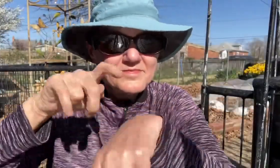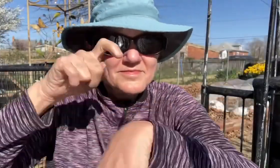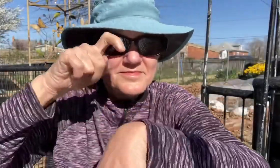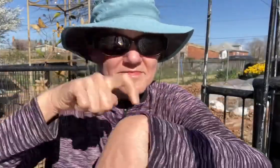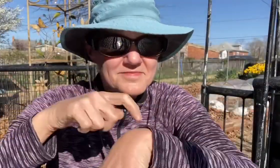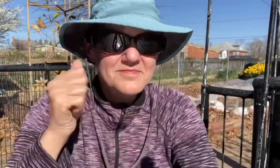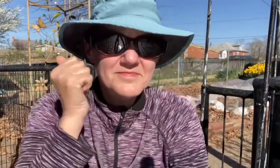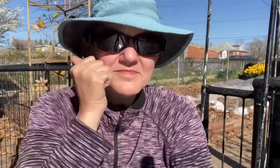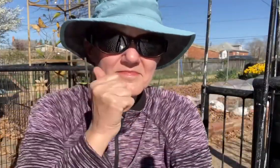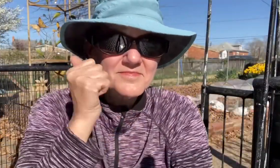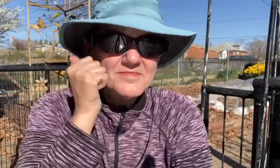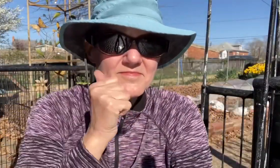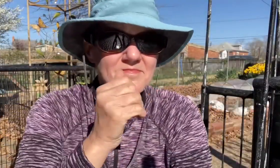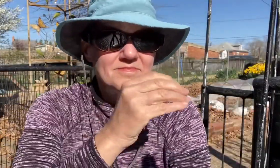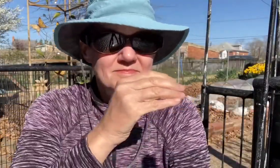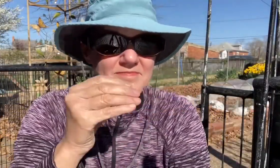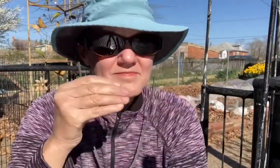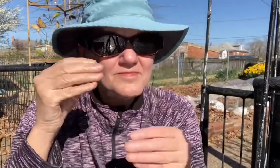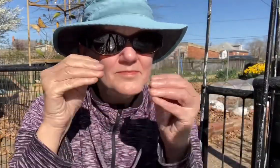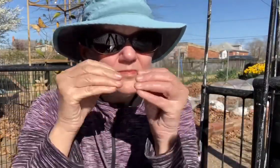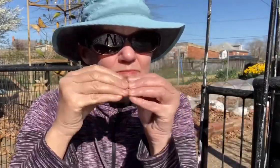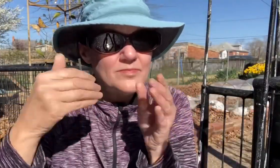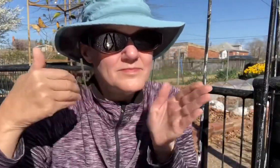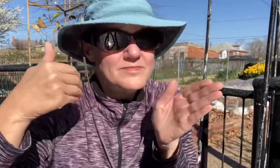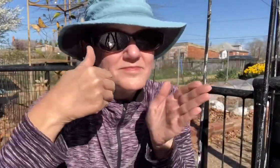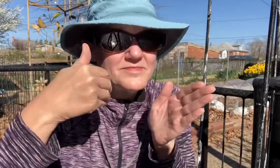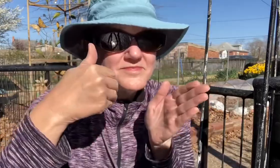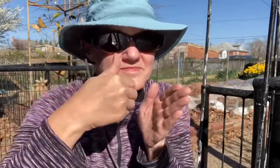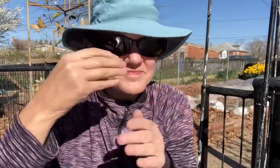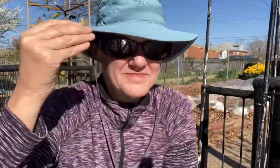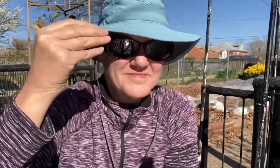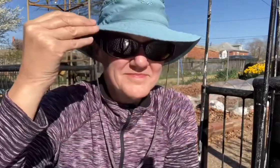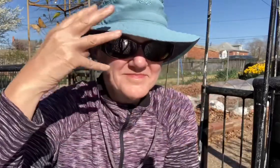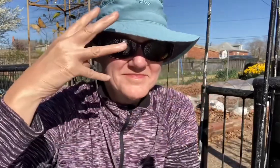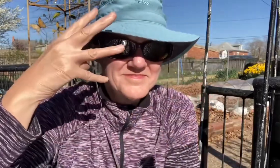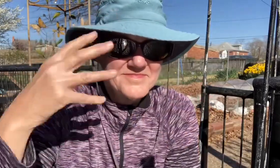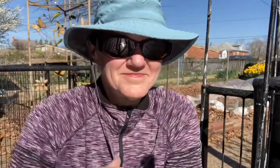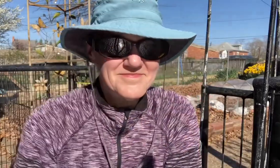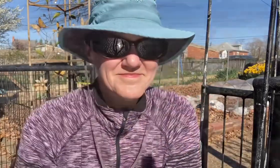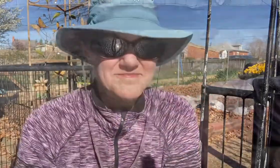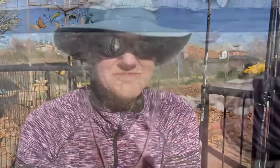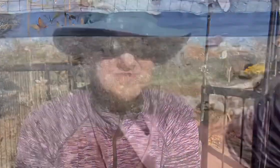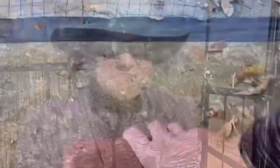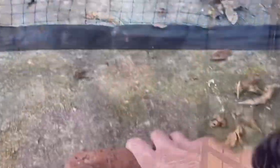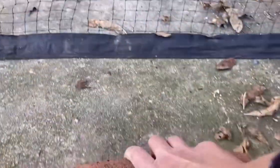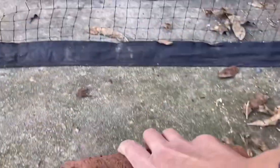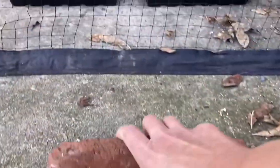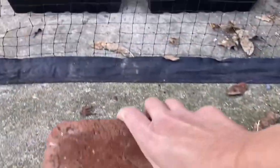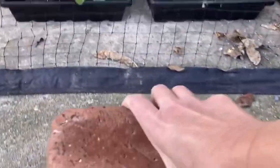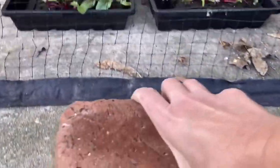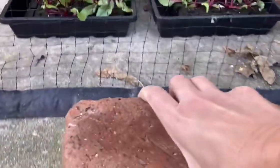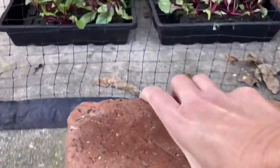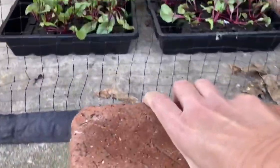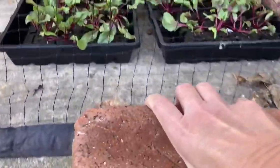And we're going to increase the time they're outdoors every day and make sure they get closer and closer to full sun.